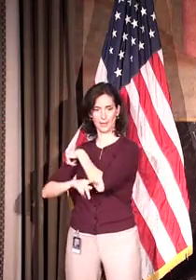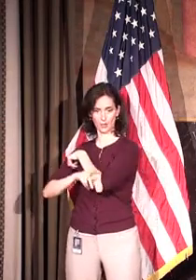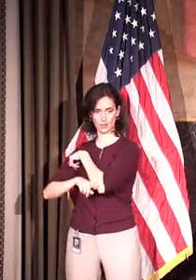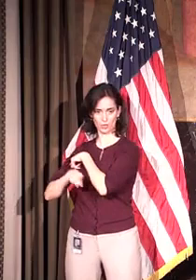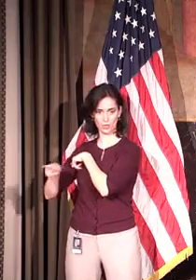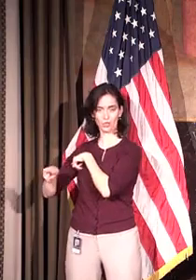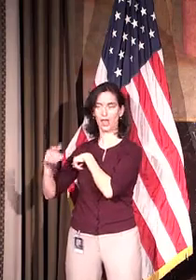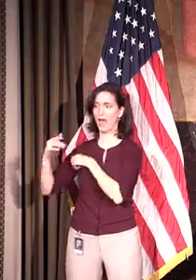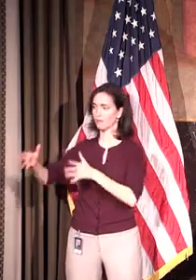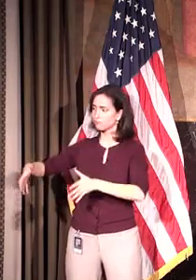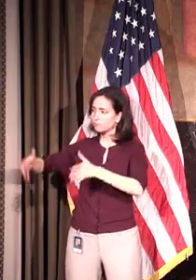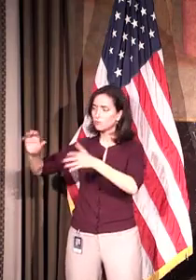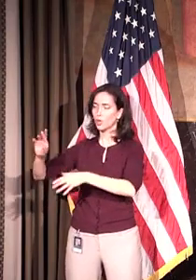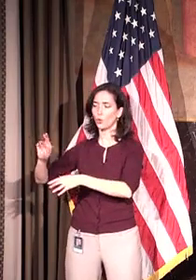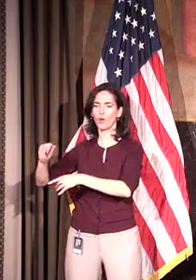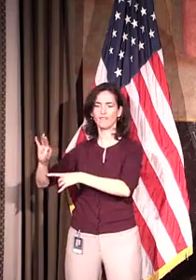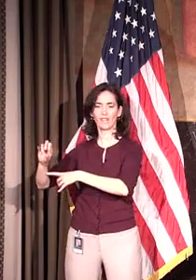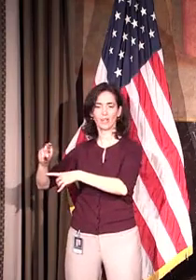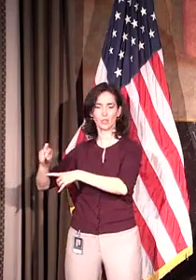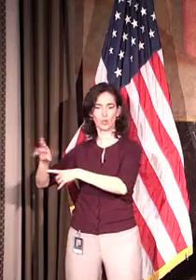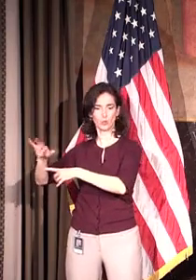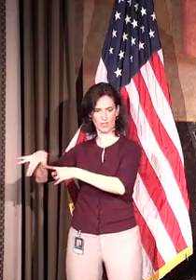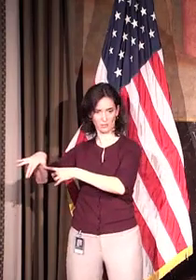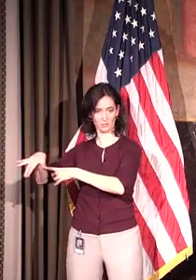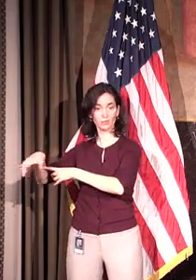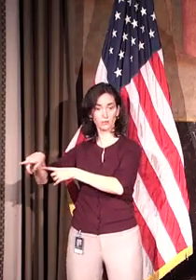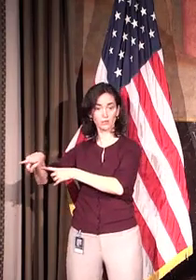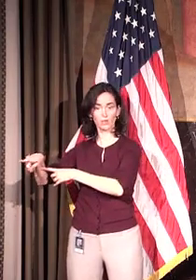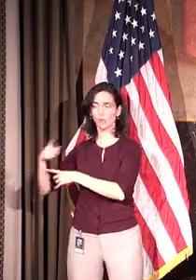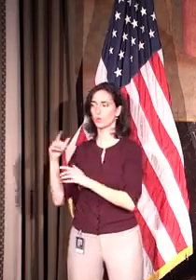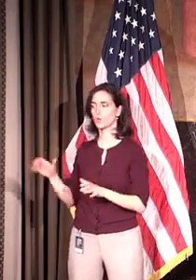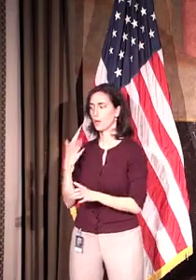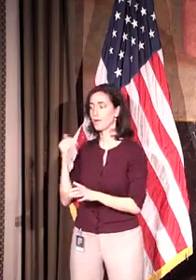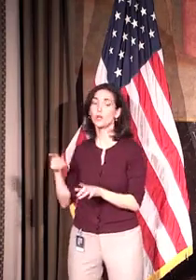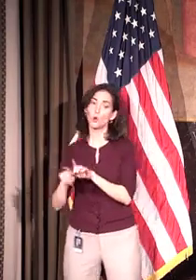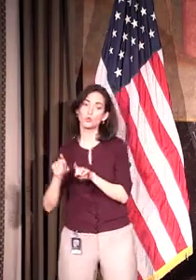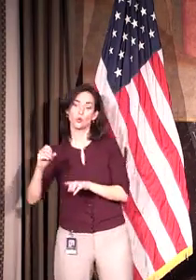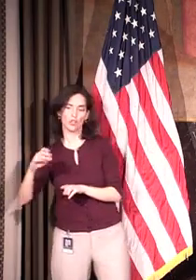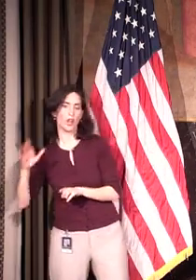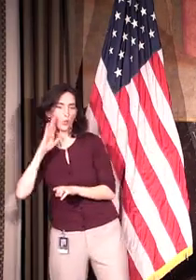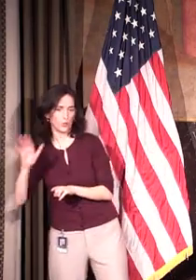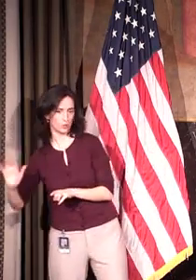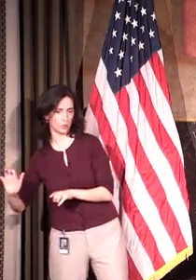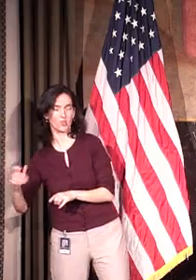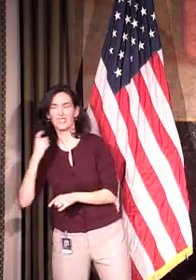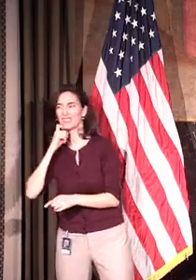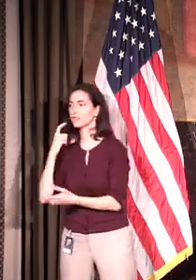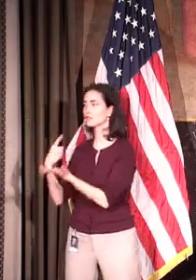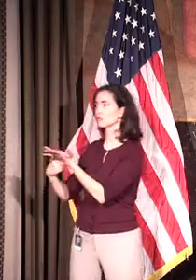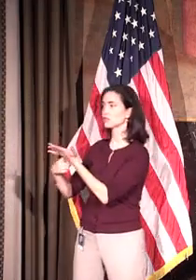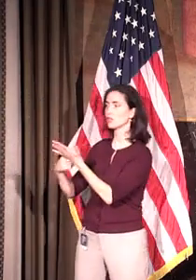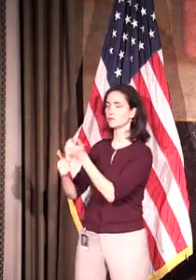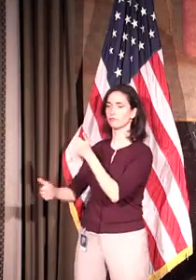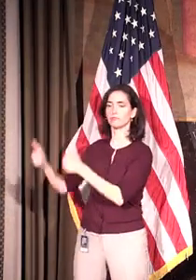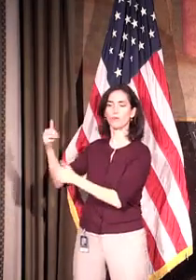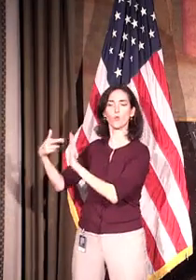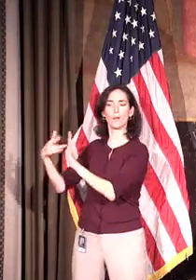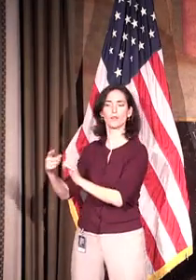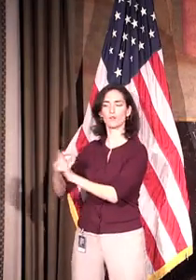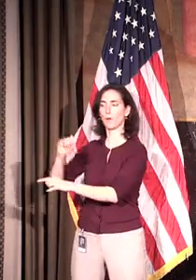we're going to do everything that we can. First of all, Shell is as well. I spoke to Shell company representatives